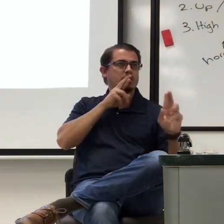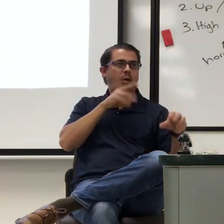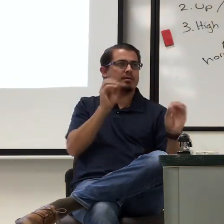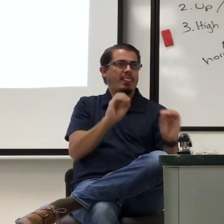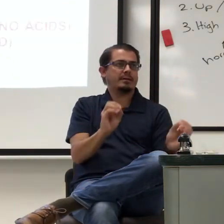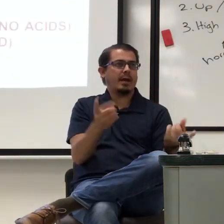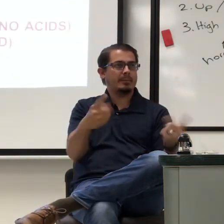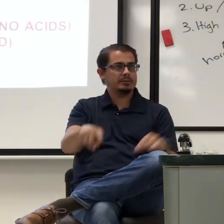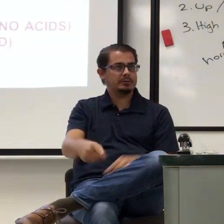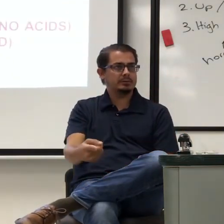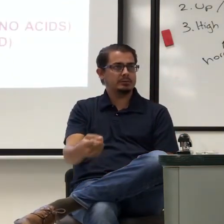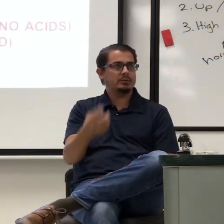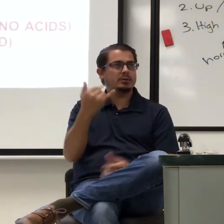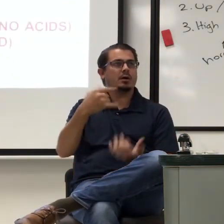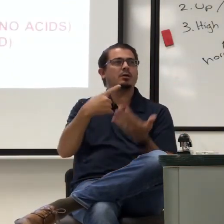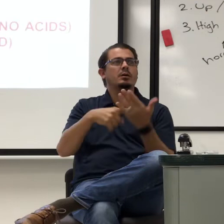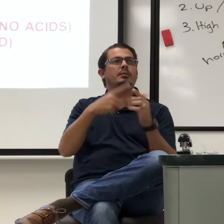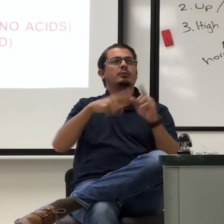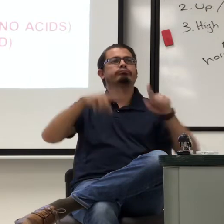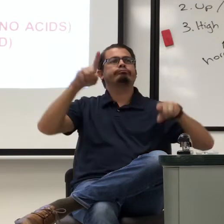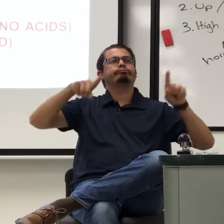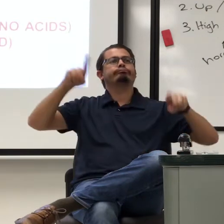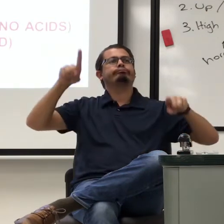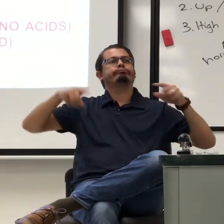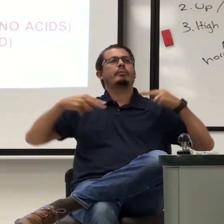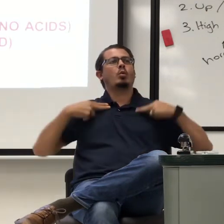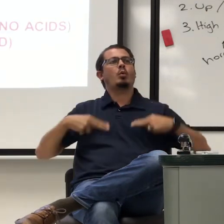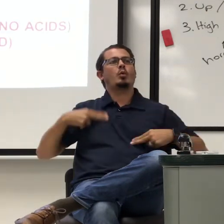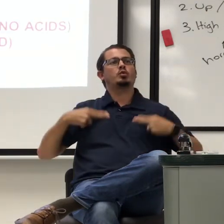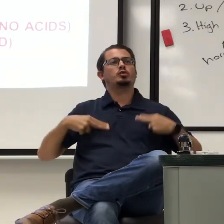talk about the different varieties of hormones.